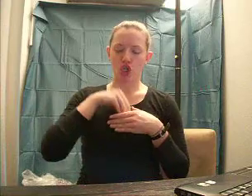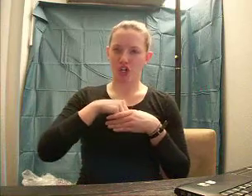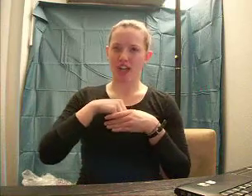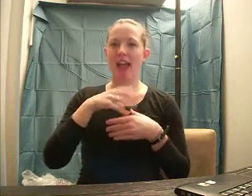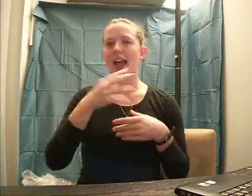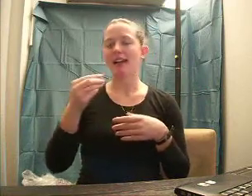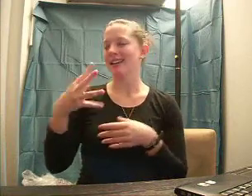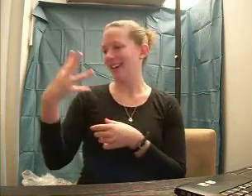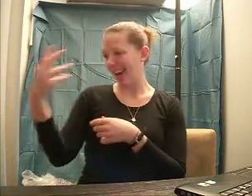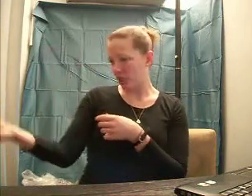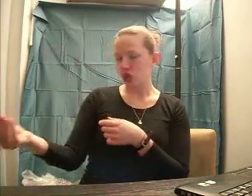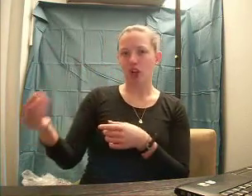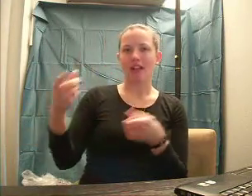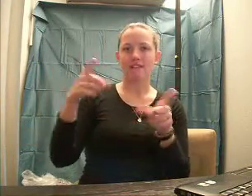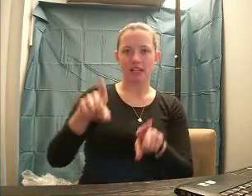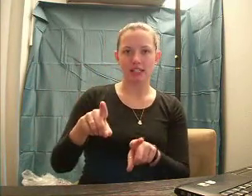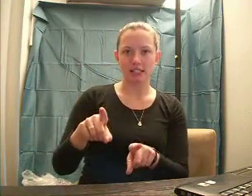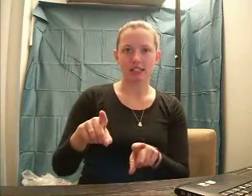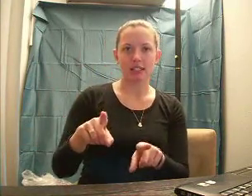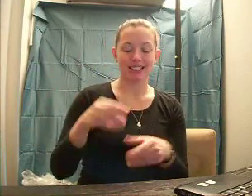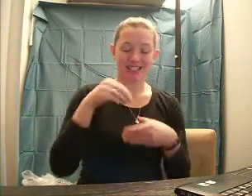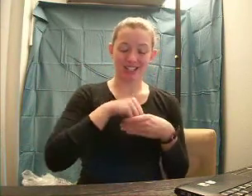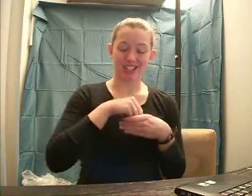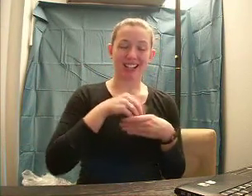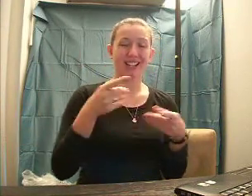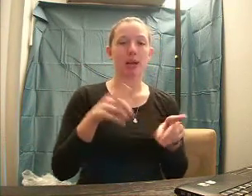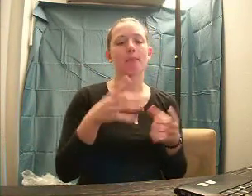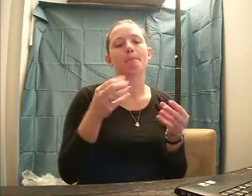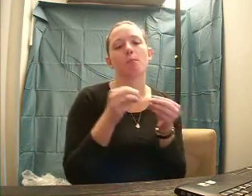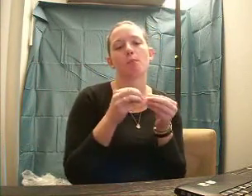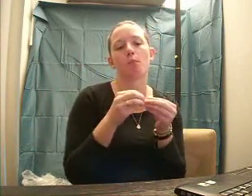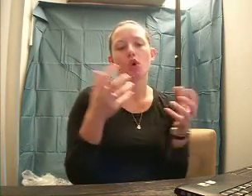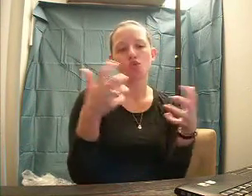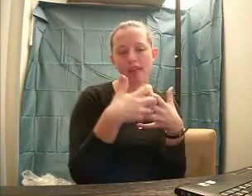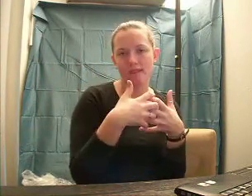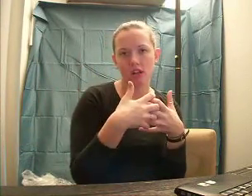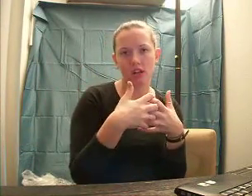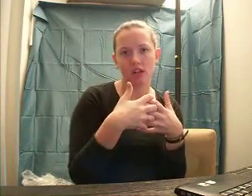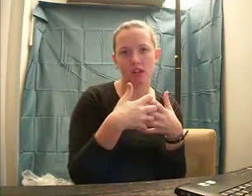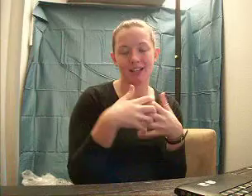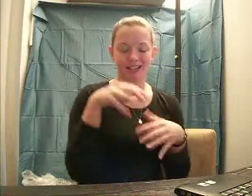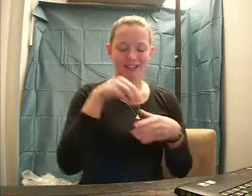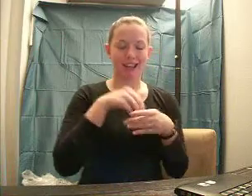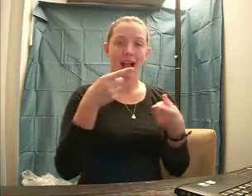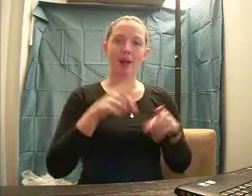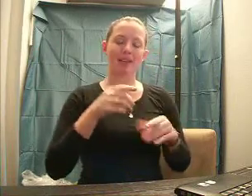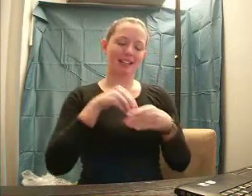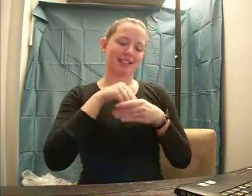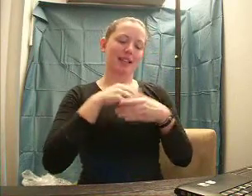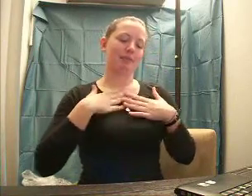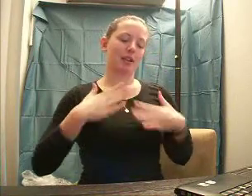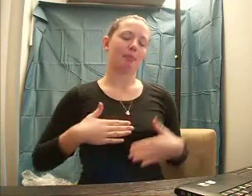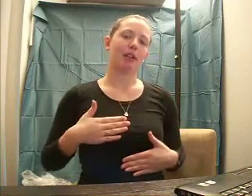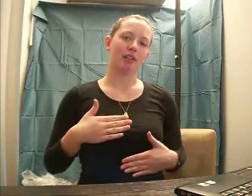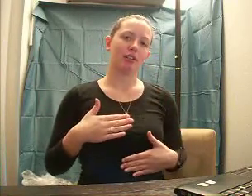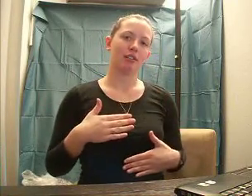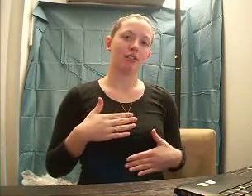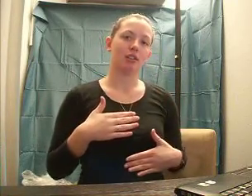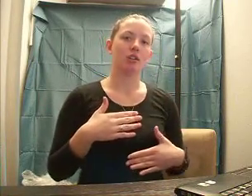events are actually much more behavior relevant than feeling everything that's going on inside my body. So one way to reconstruct that is to compare the